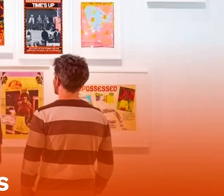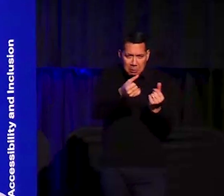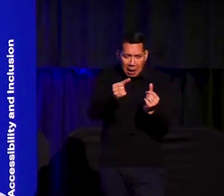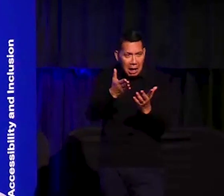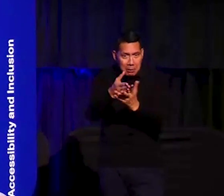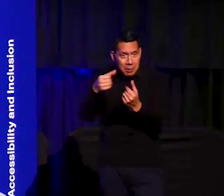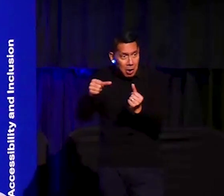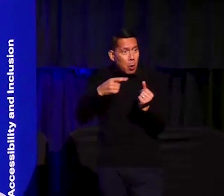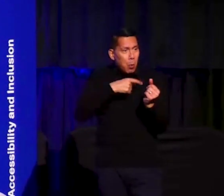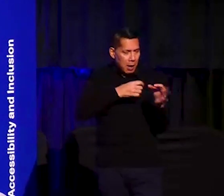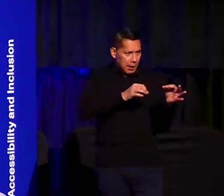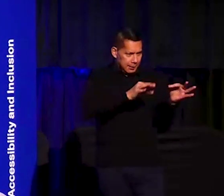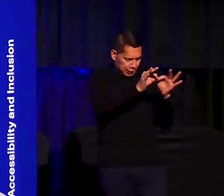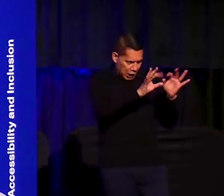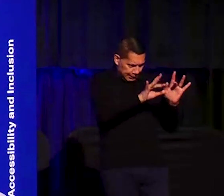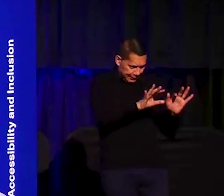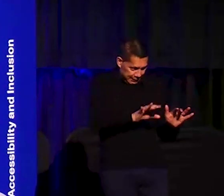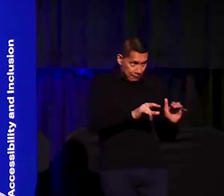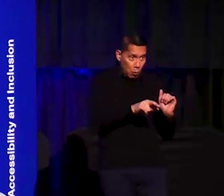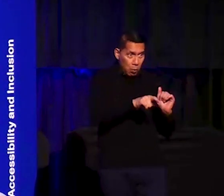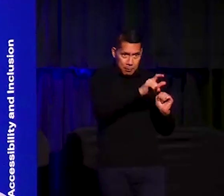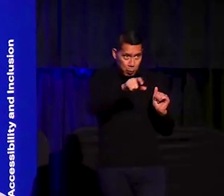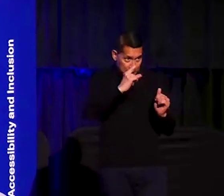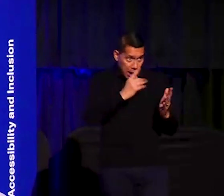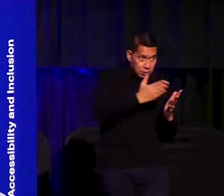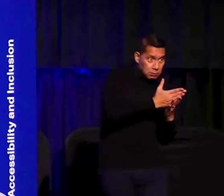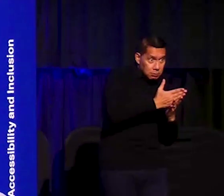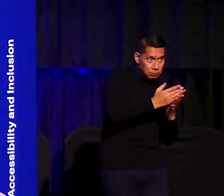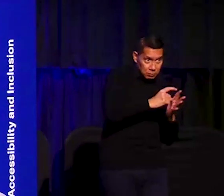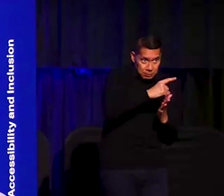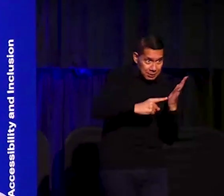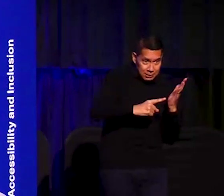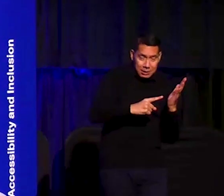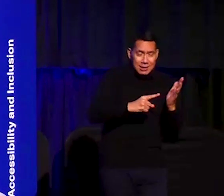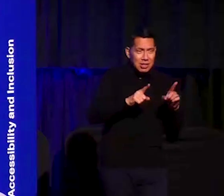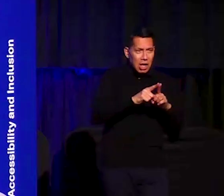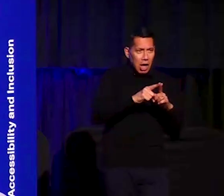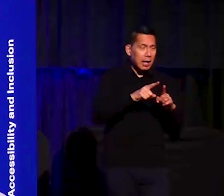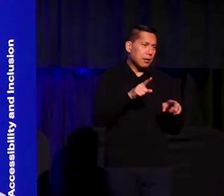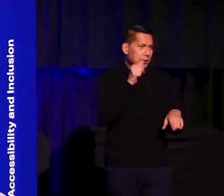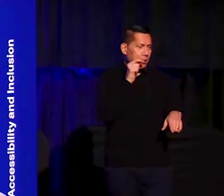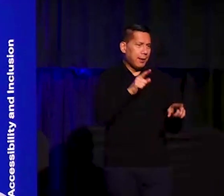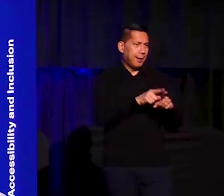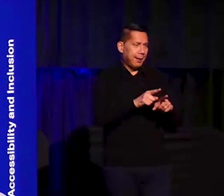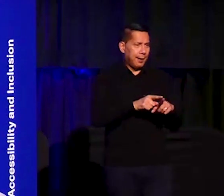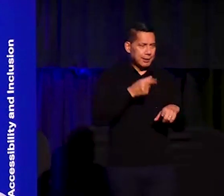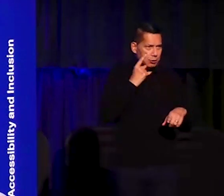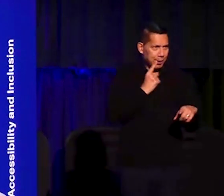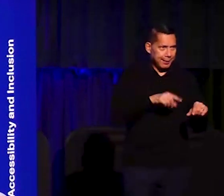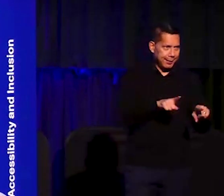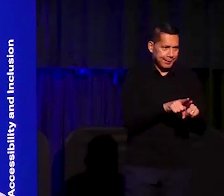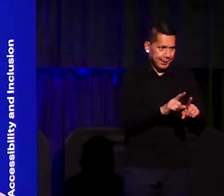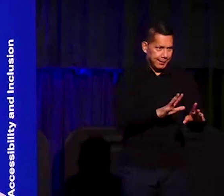with accessibility in mind have all the style and elegance of a CPAP machine. No one wants to use them. They're